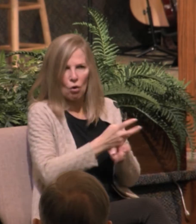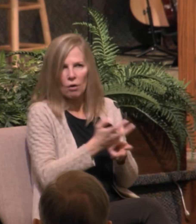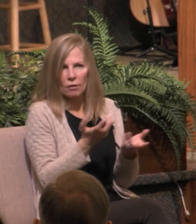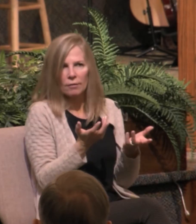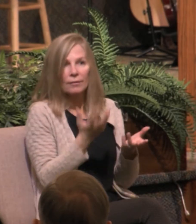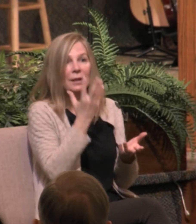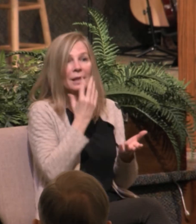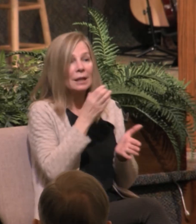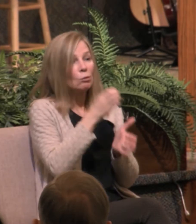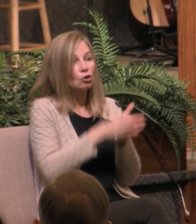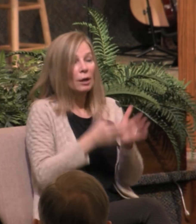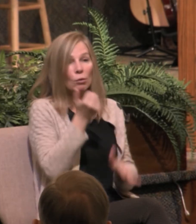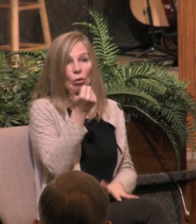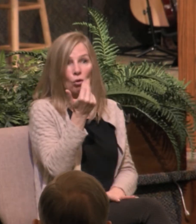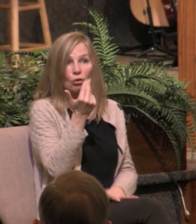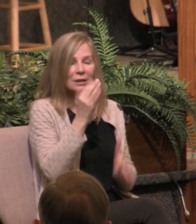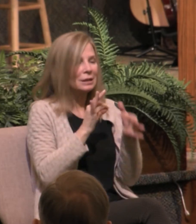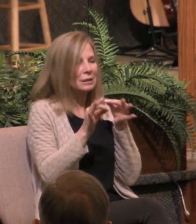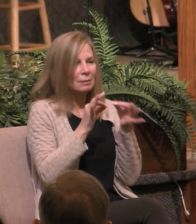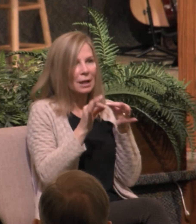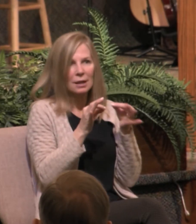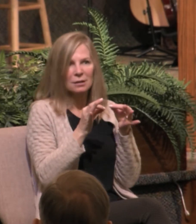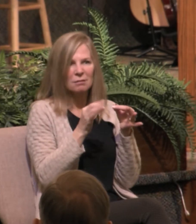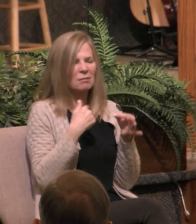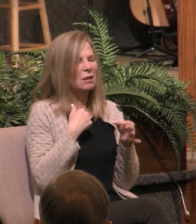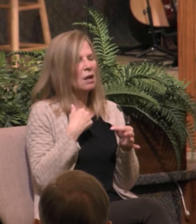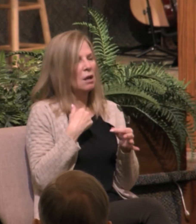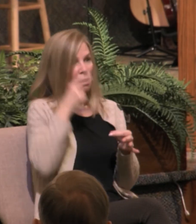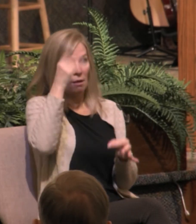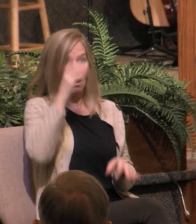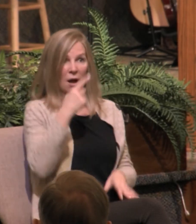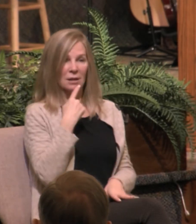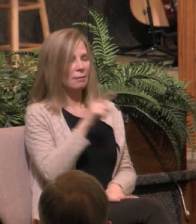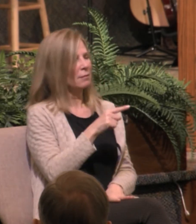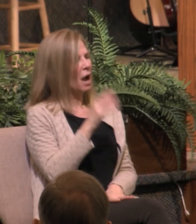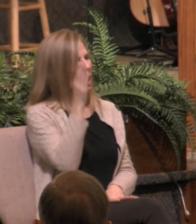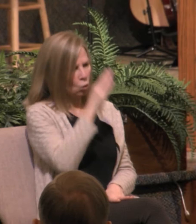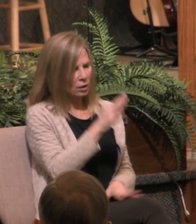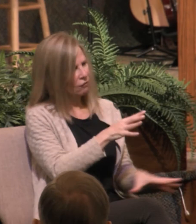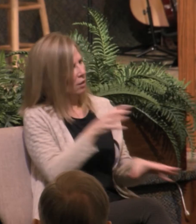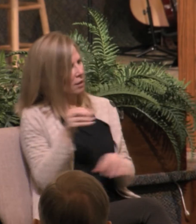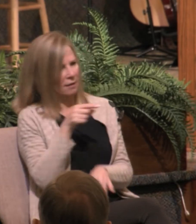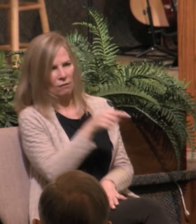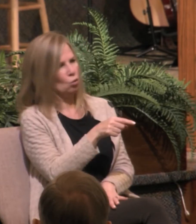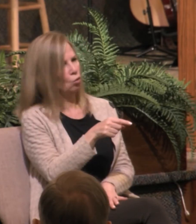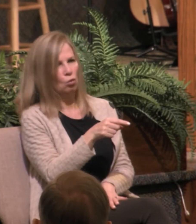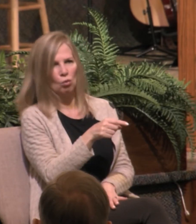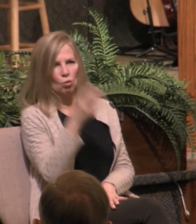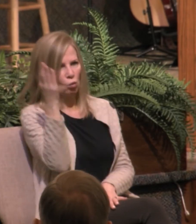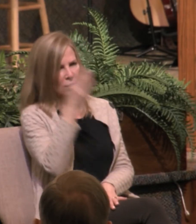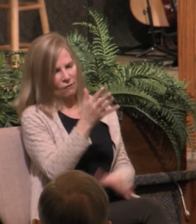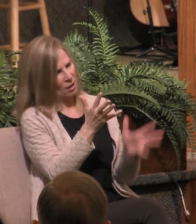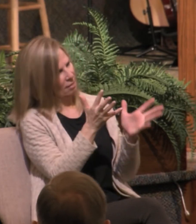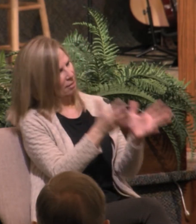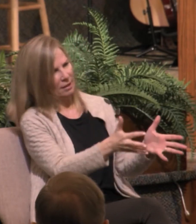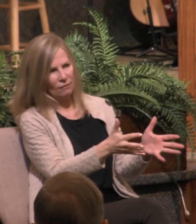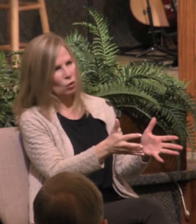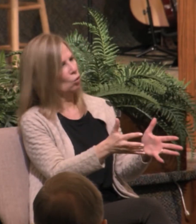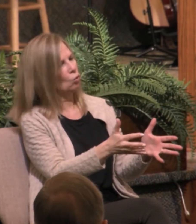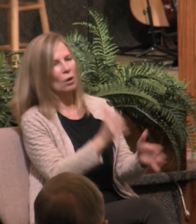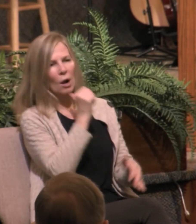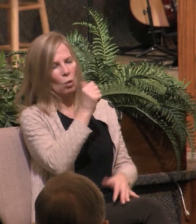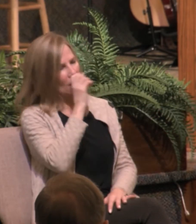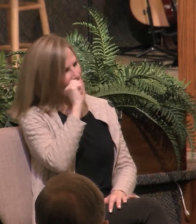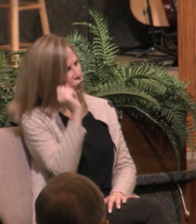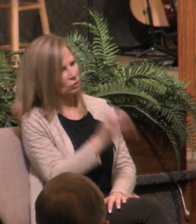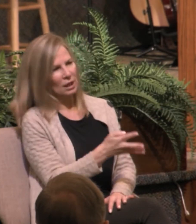Hebrews 13 elsewhere says, I will never desert you. Hebrews 13, 5 and 6. I will never desert you, nor will I ever forsake